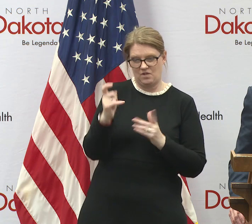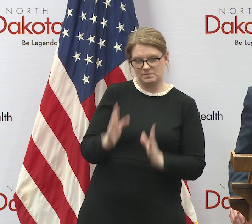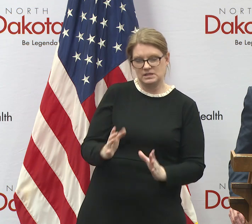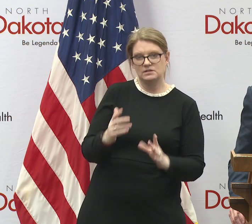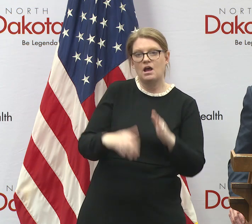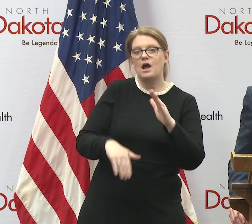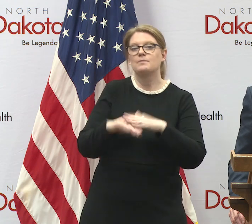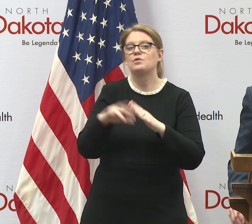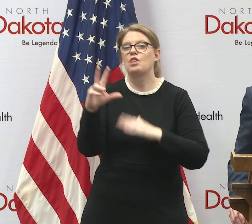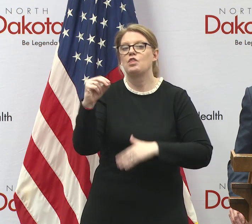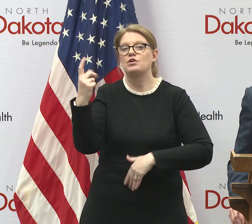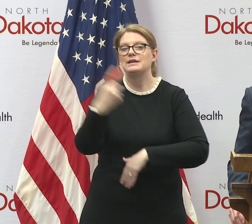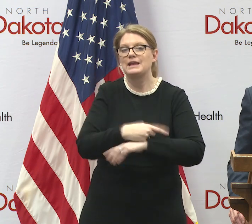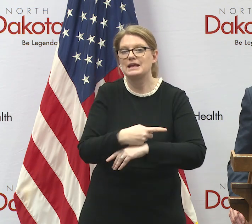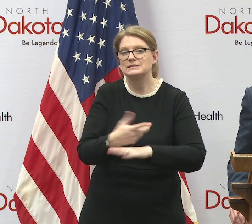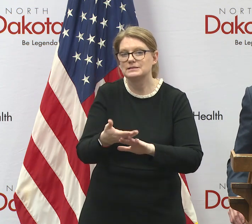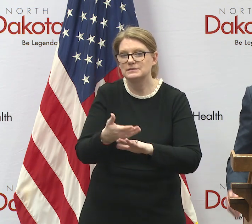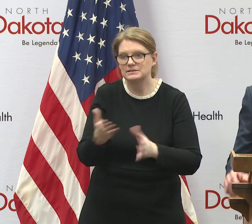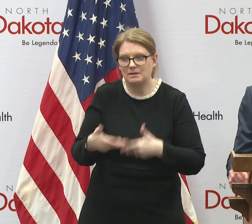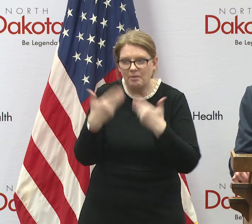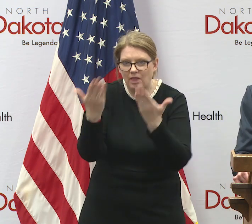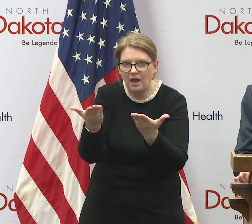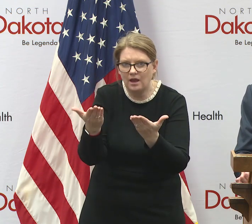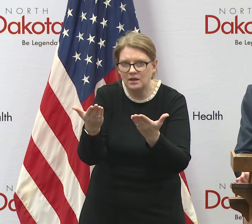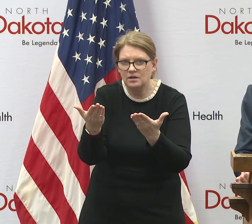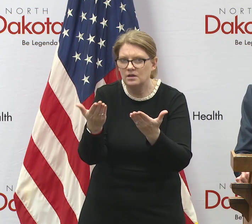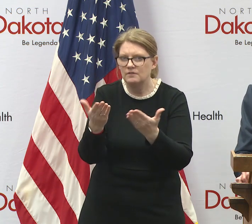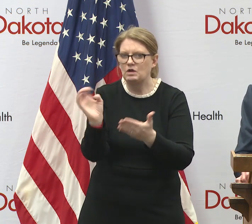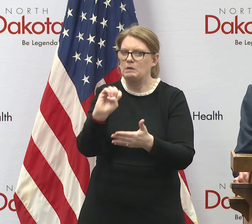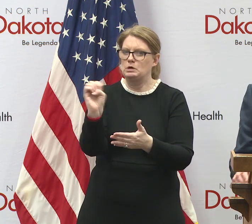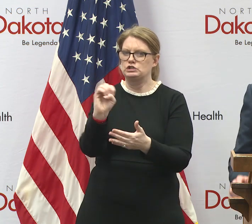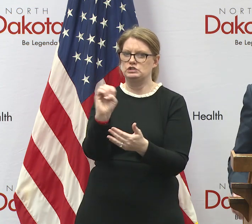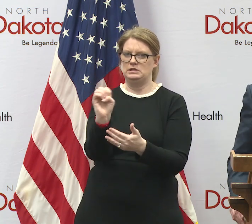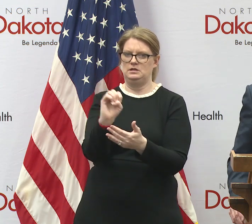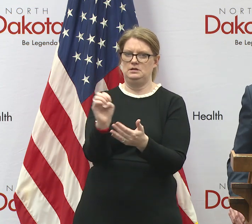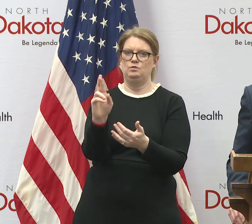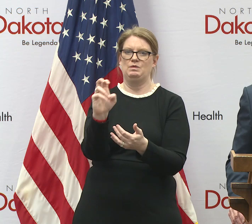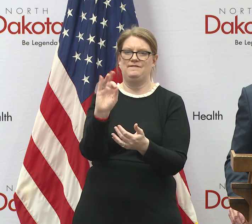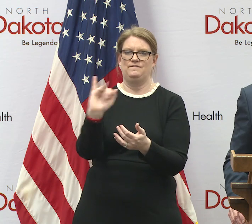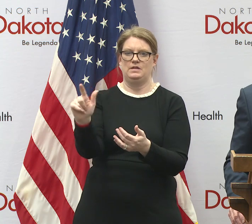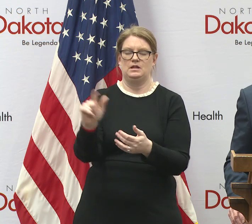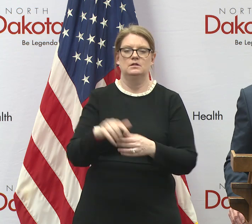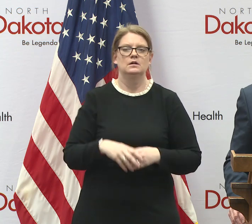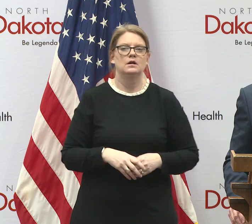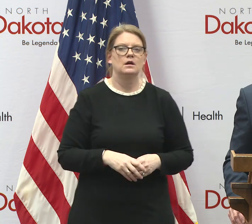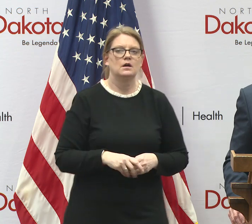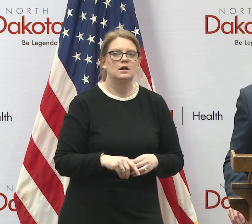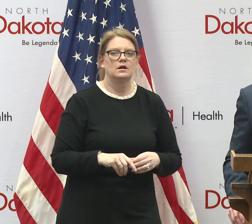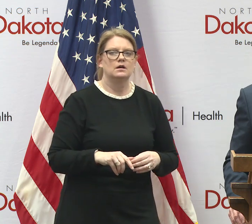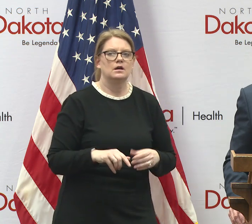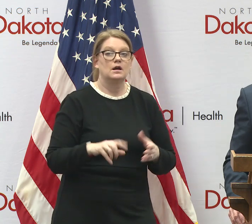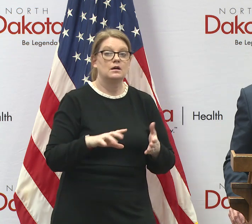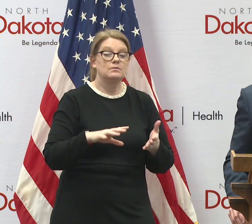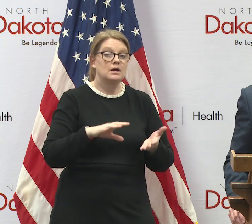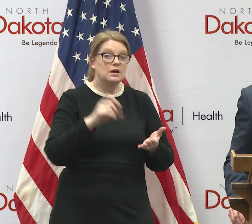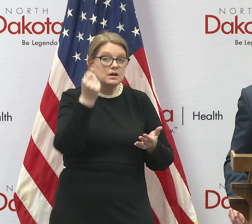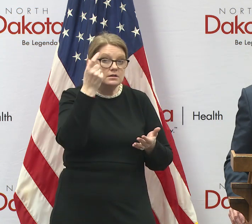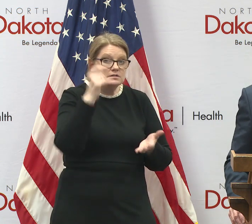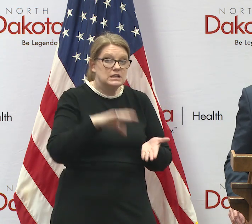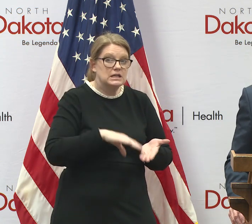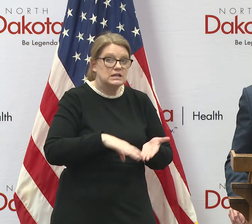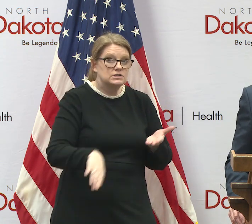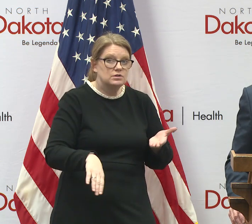30-day supply, where previously it was 72 hours. Excluded in this order are